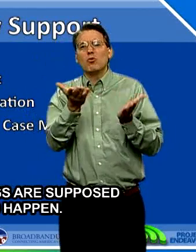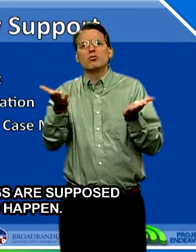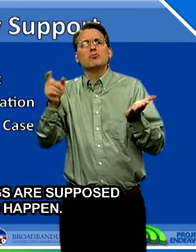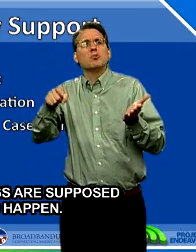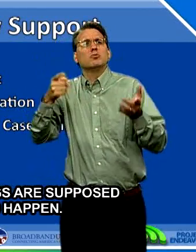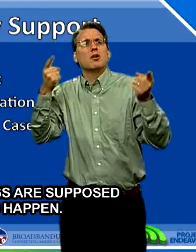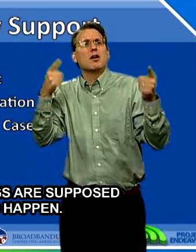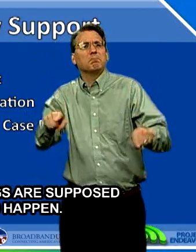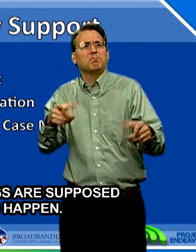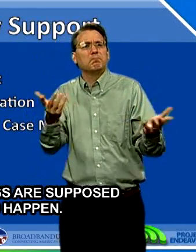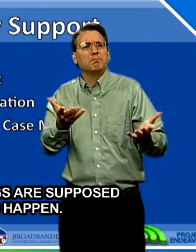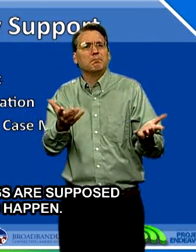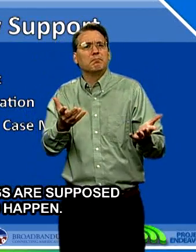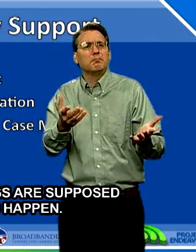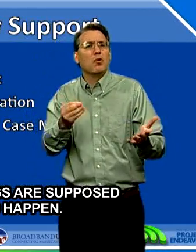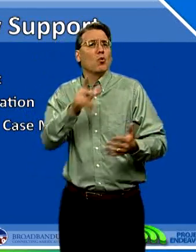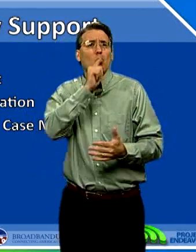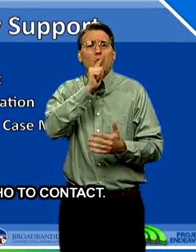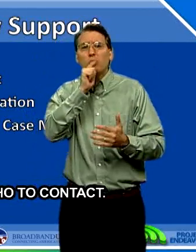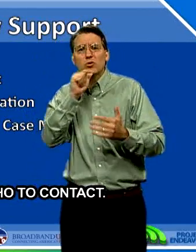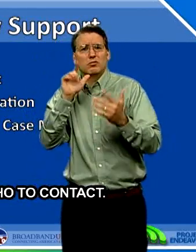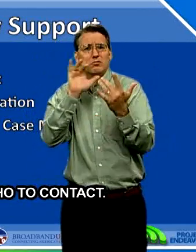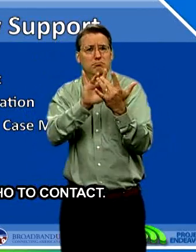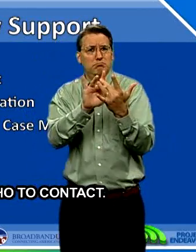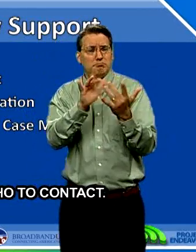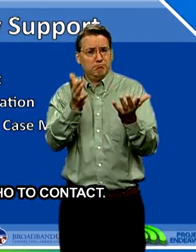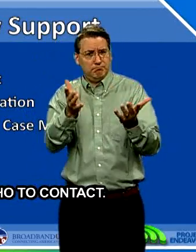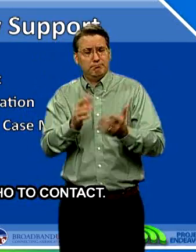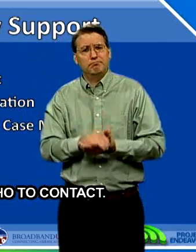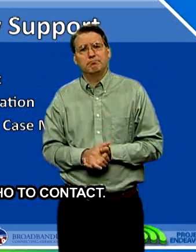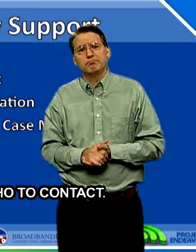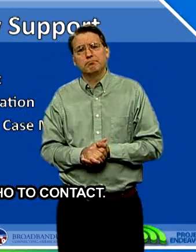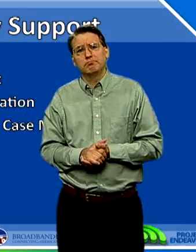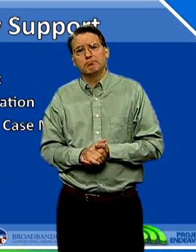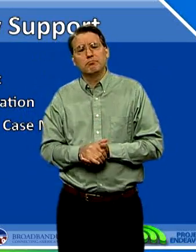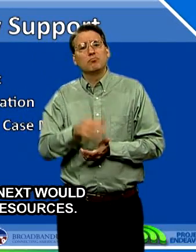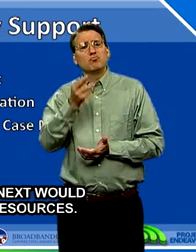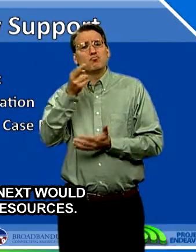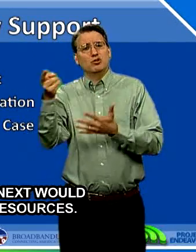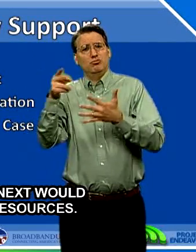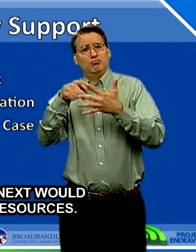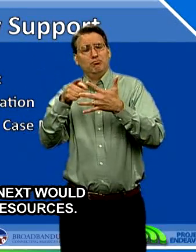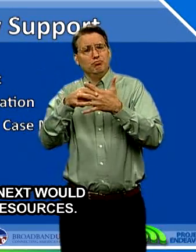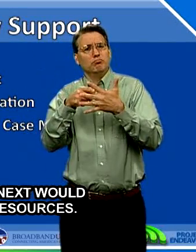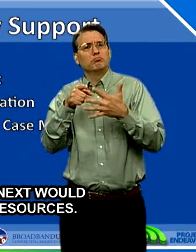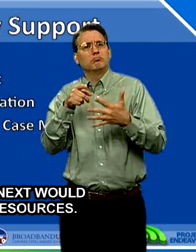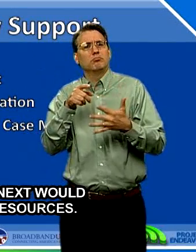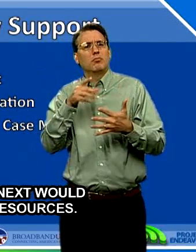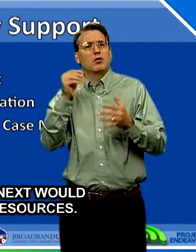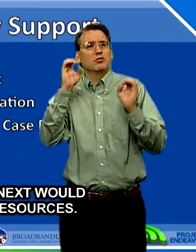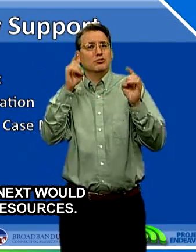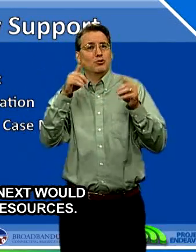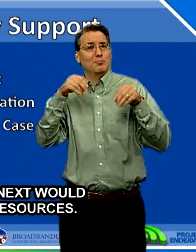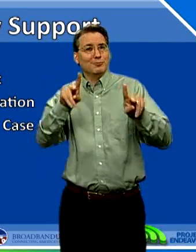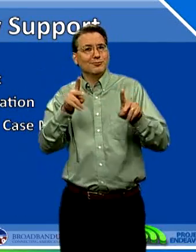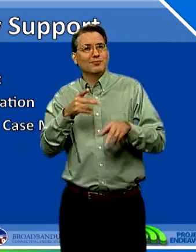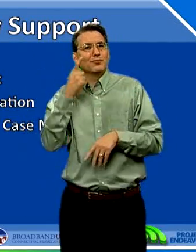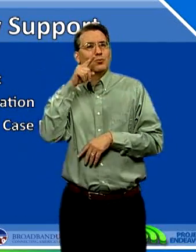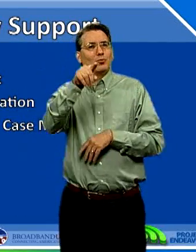and things are supposed to happen and who to contact. The next would be resources. That's